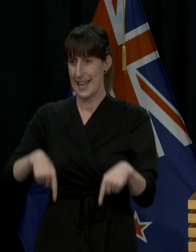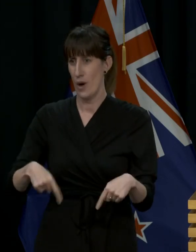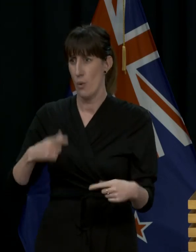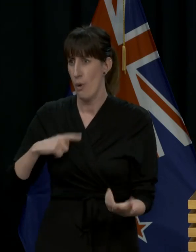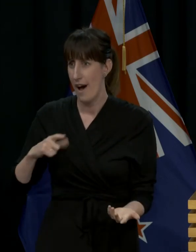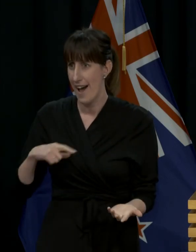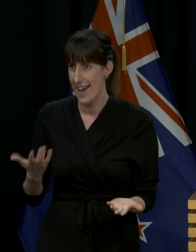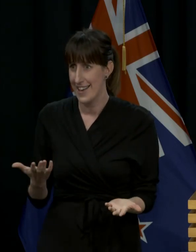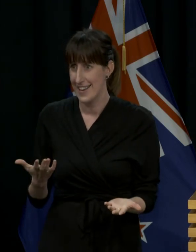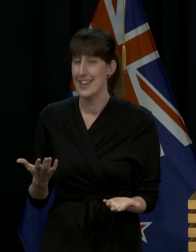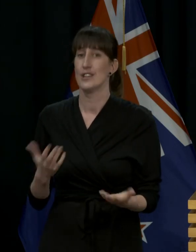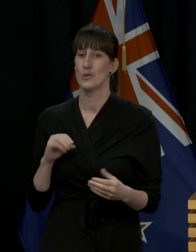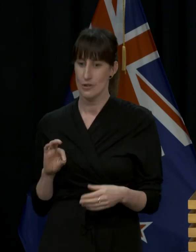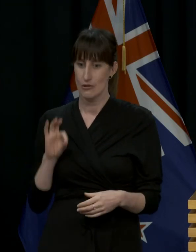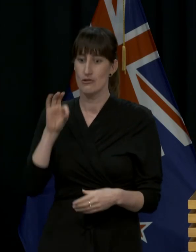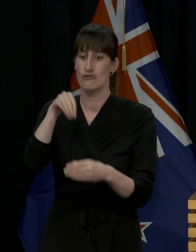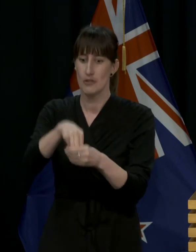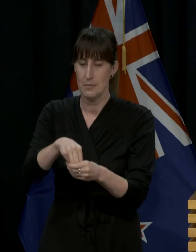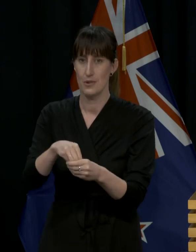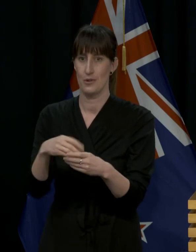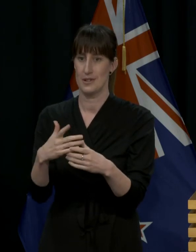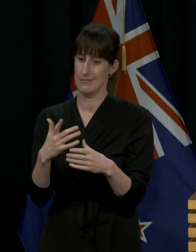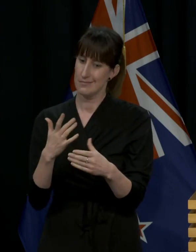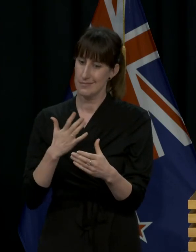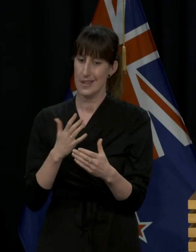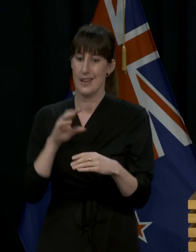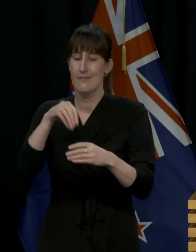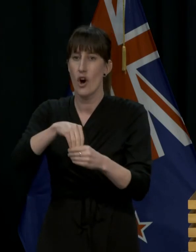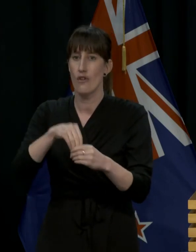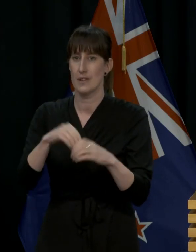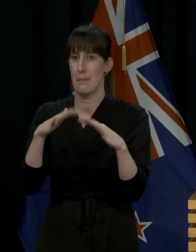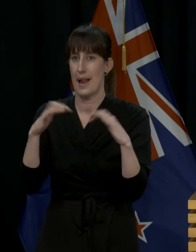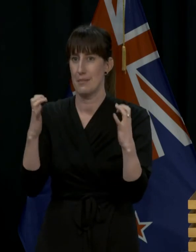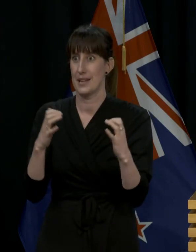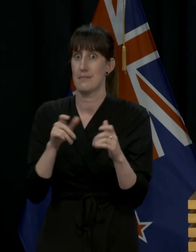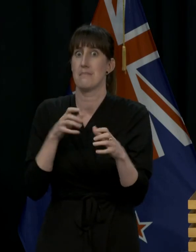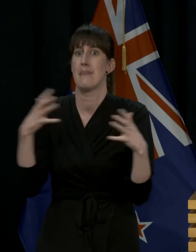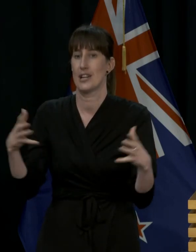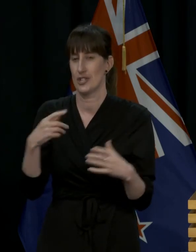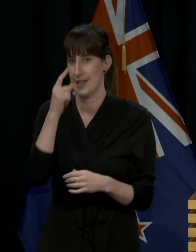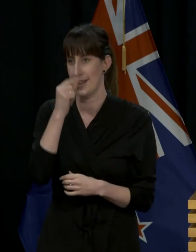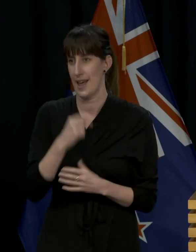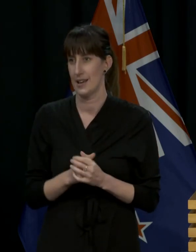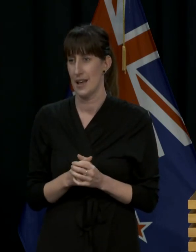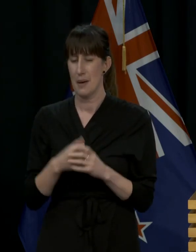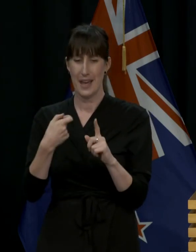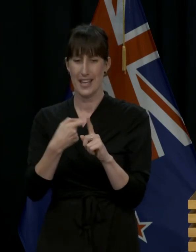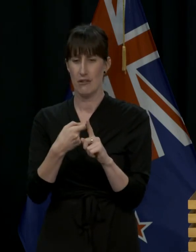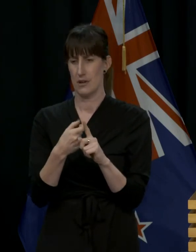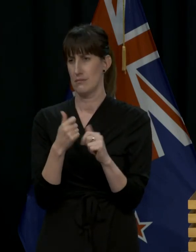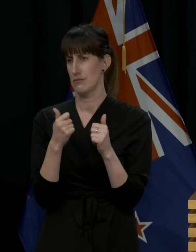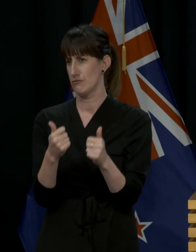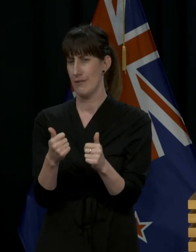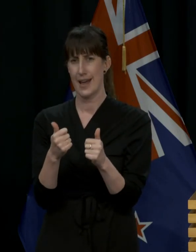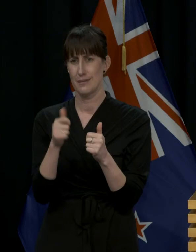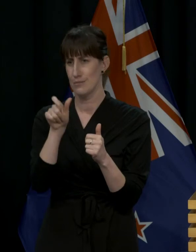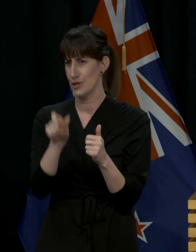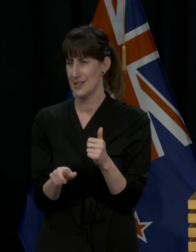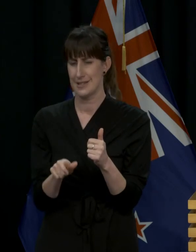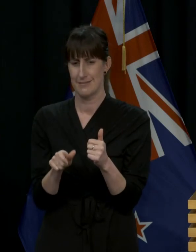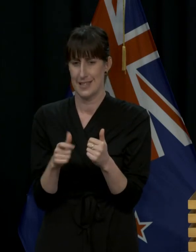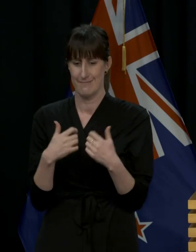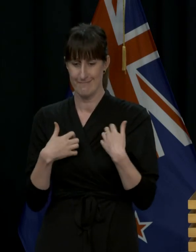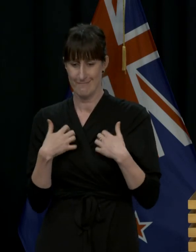they want to give the biggest contribution they can? But I have to say, Kieran is such a team player. He essentially said he'd